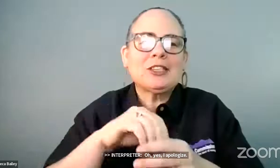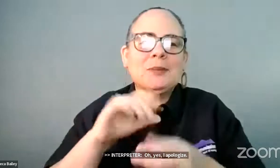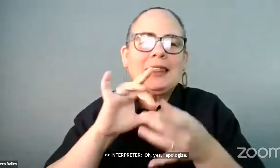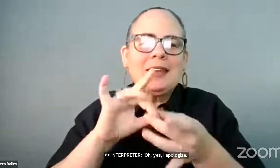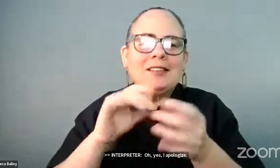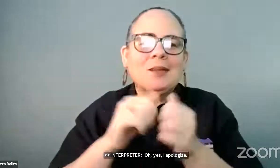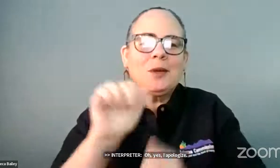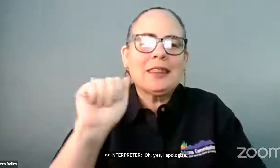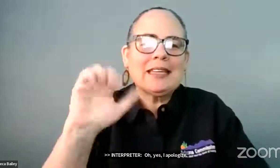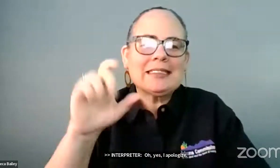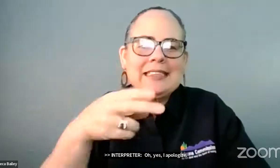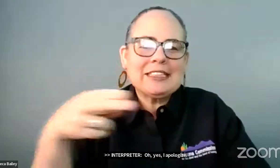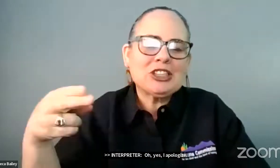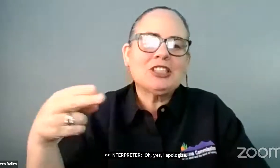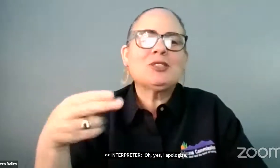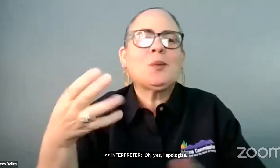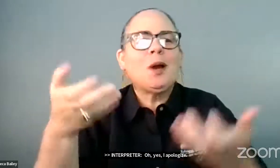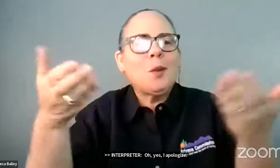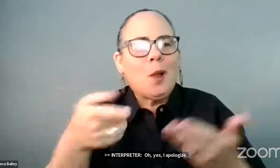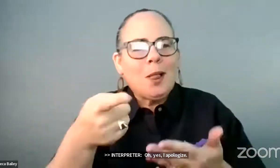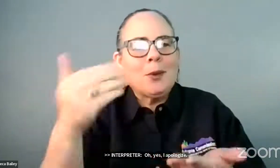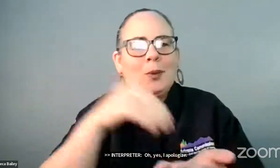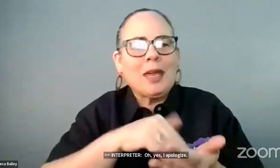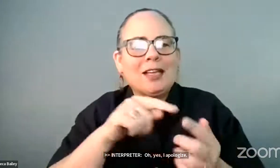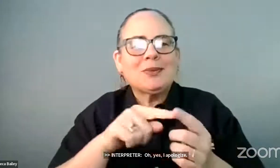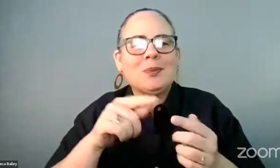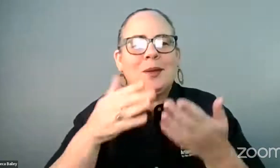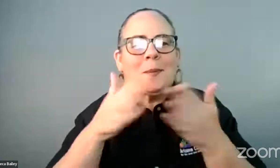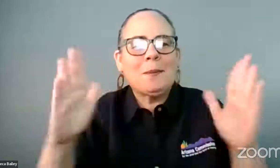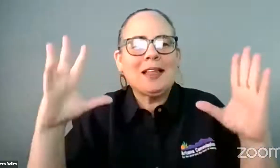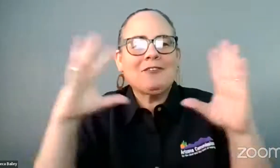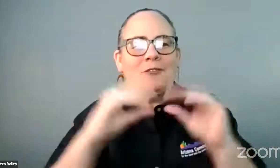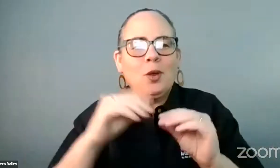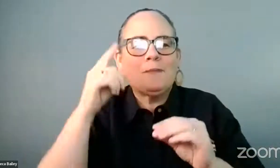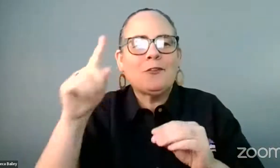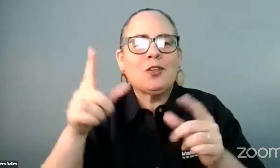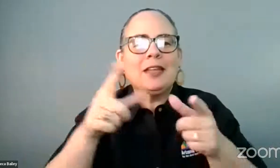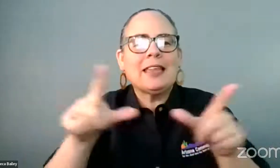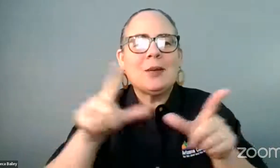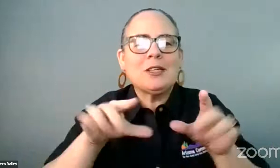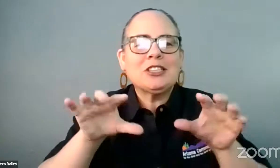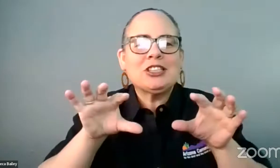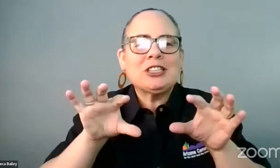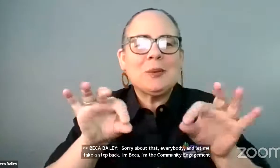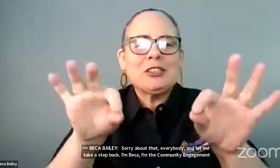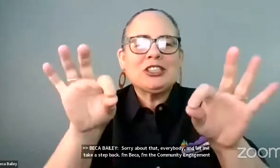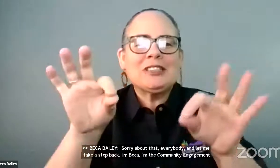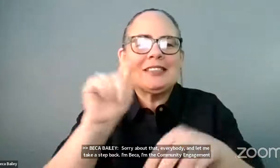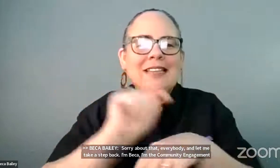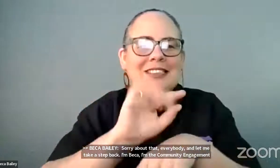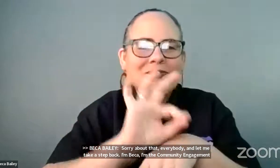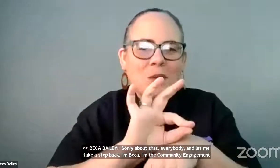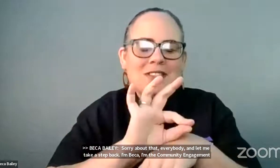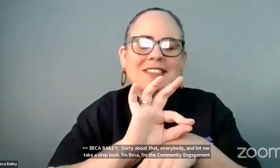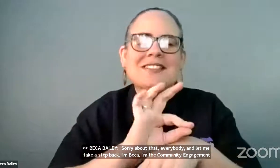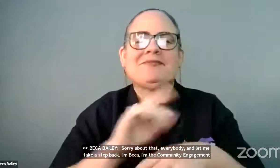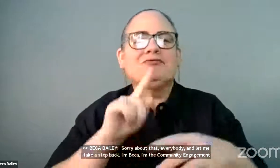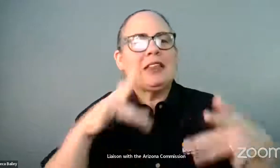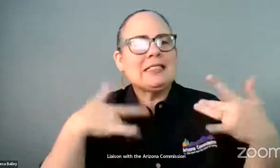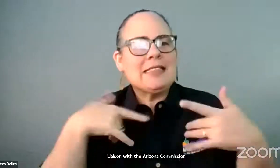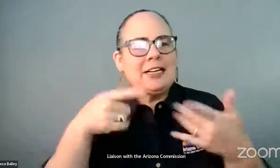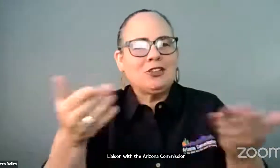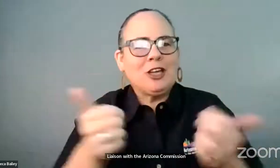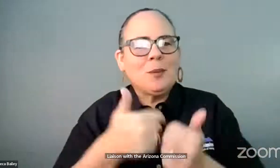I'm Becca. I'm the Community Engagement Liaison with the Arizona Commission for the Deaf and Hard of Hearing. I want to welcome you again to the